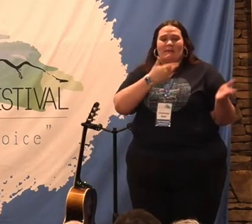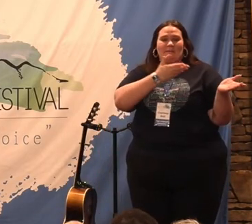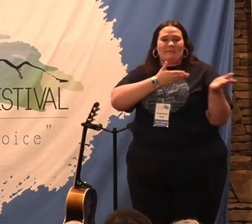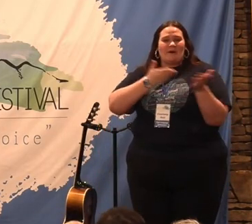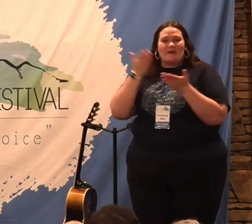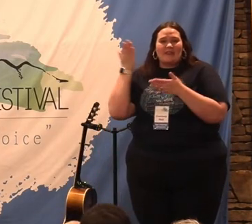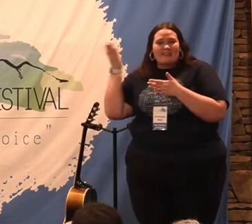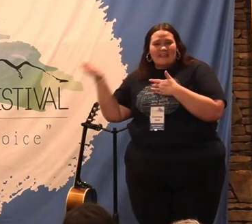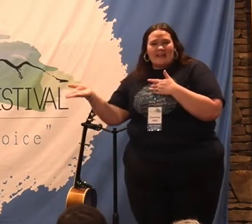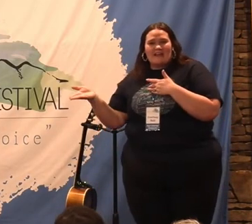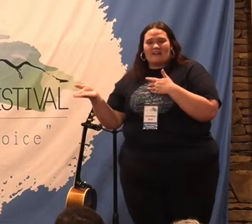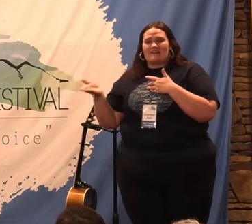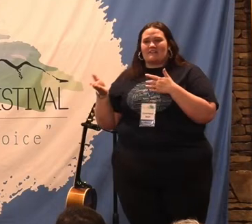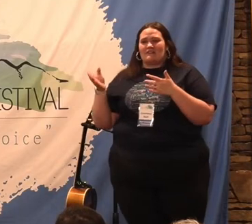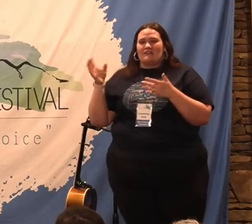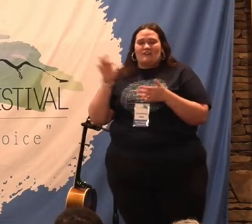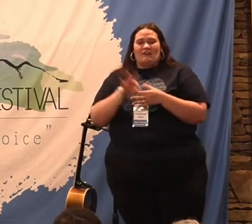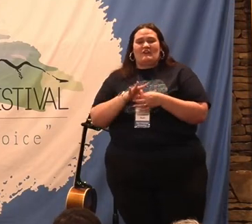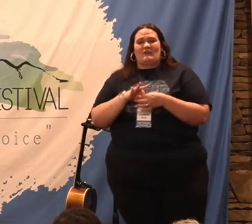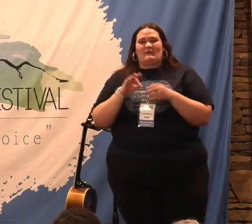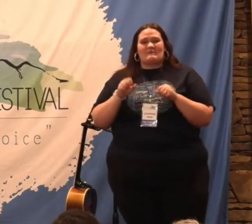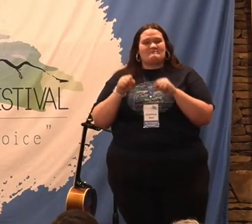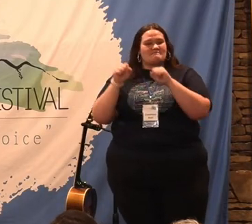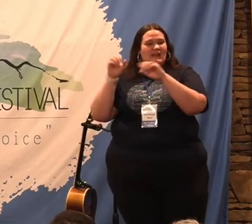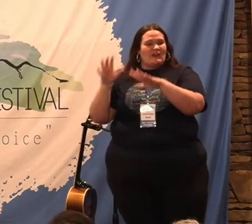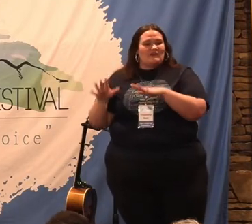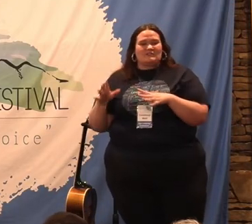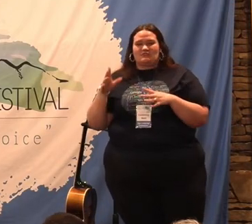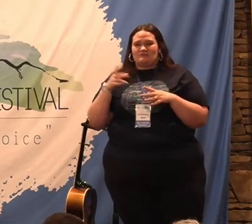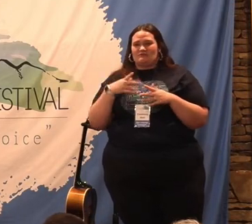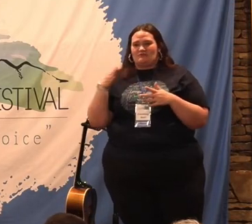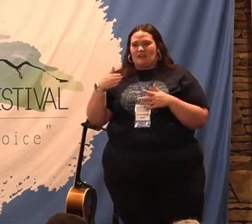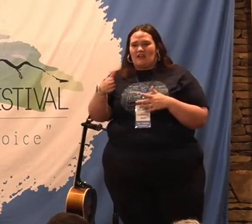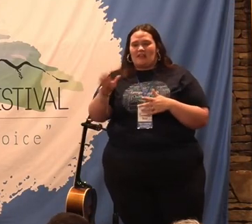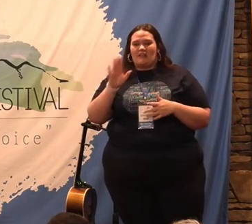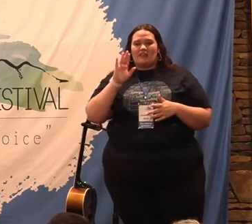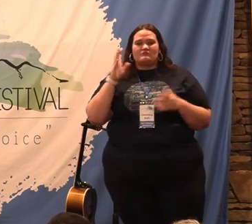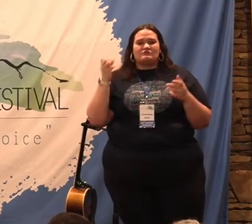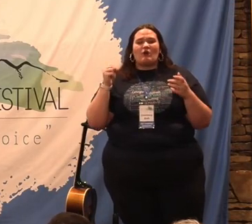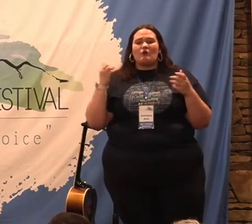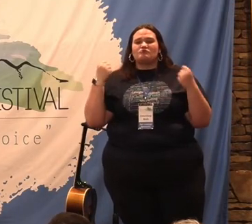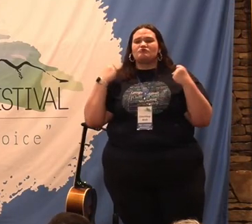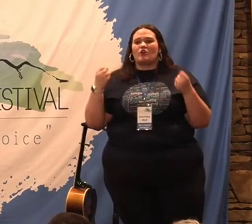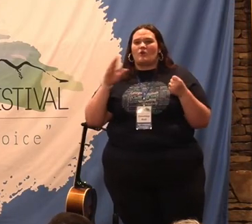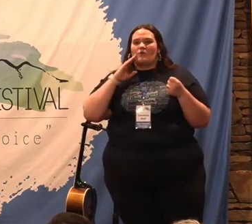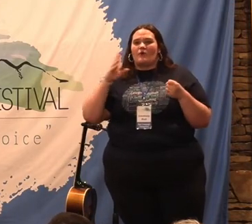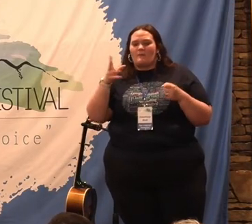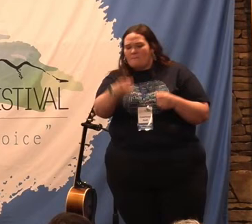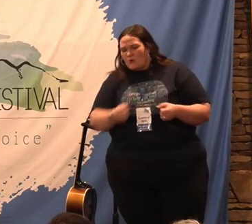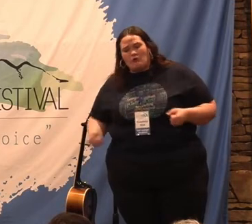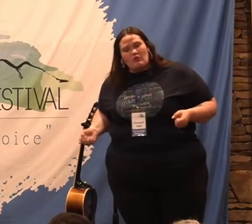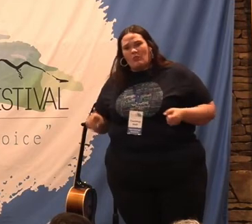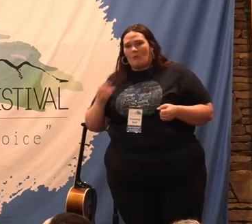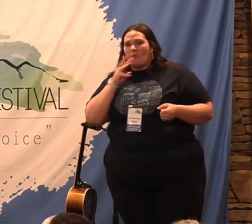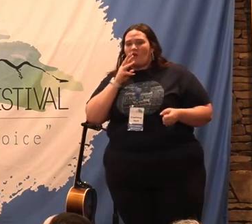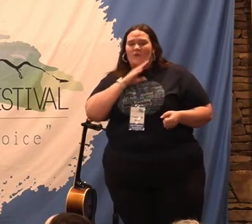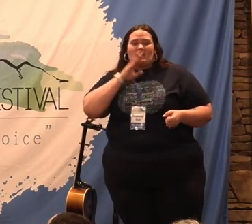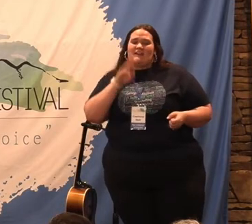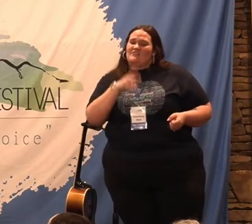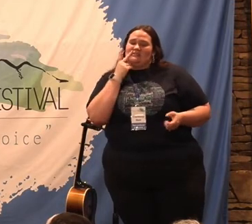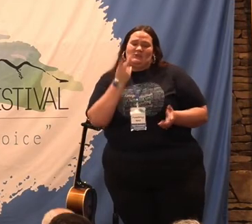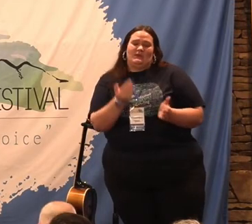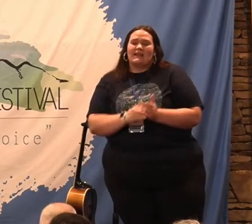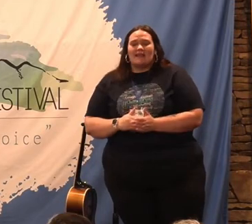them Rocky Mountain trouts. Those fish are so strong, they will yank you off your feet, pull you into that current. We will never see you again.